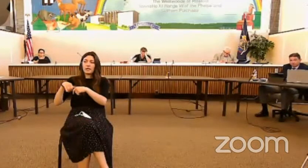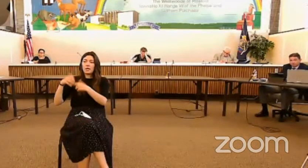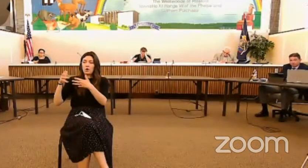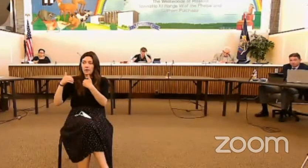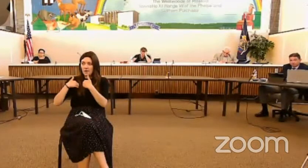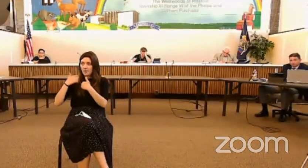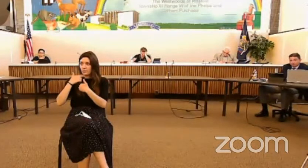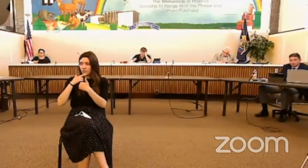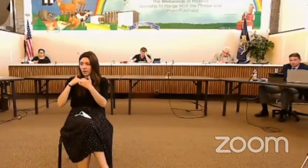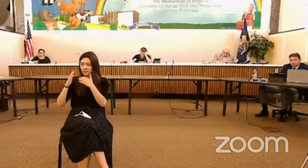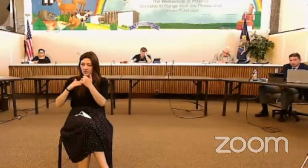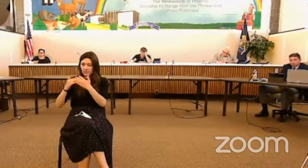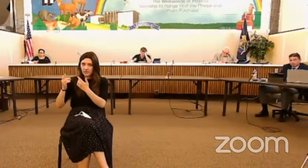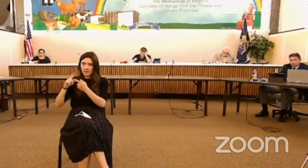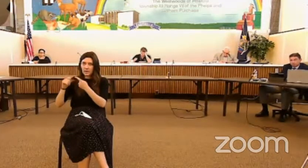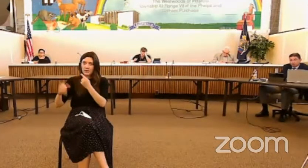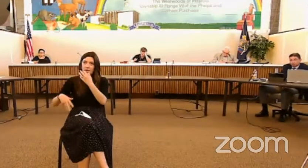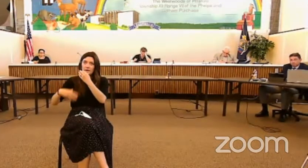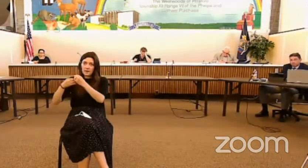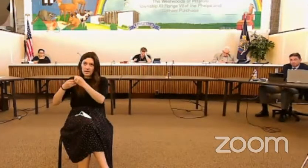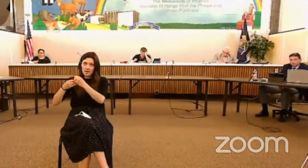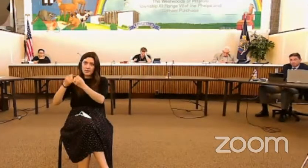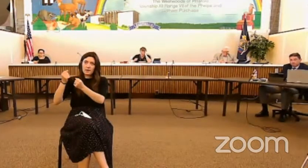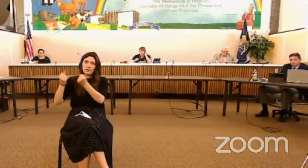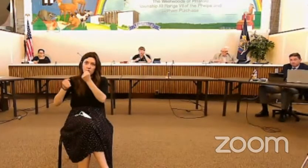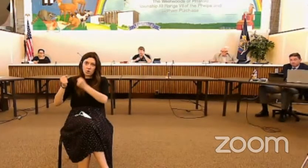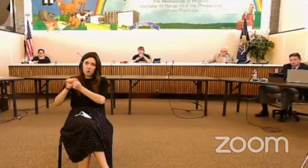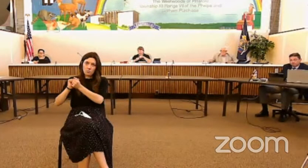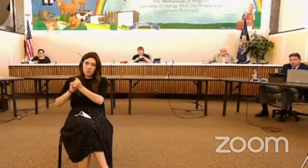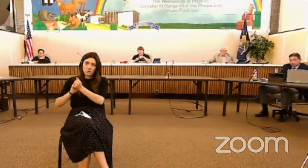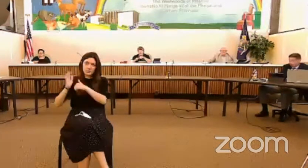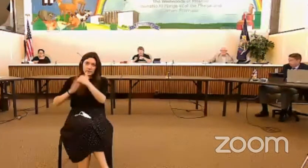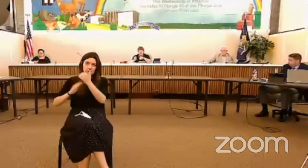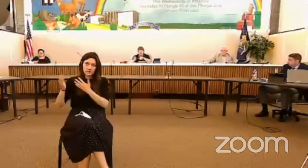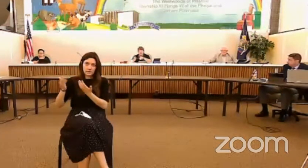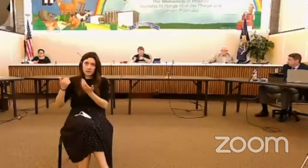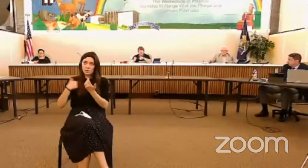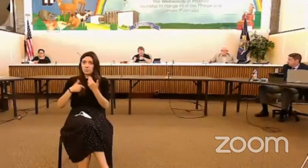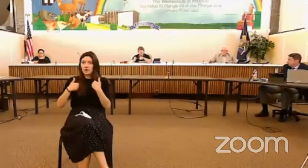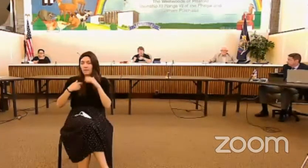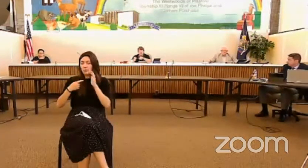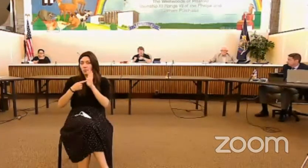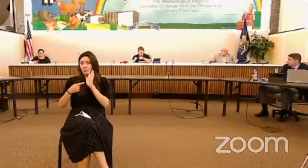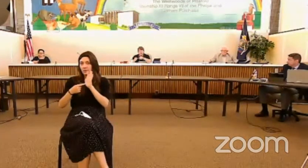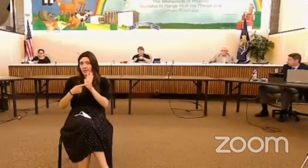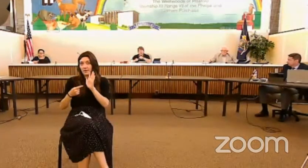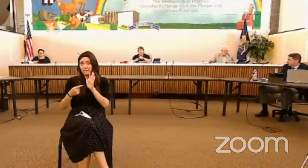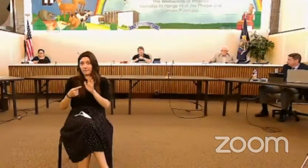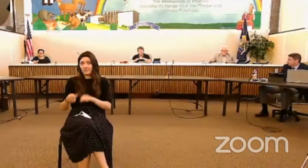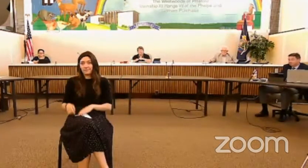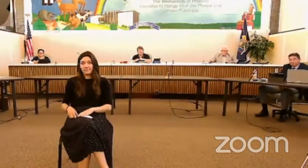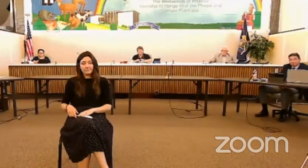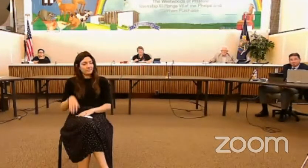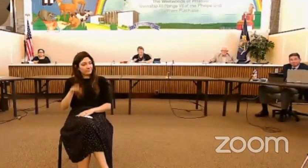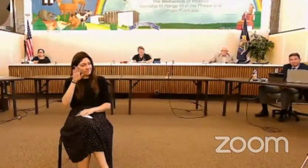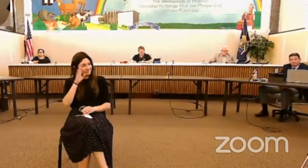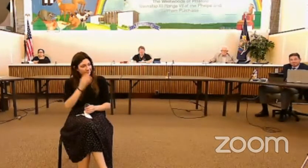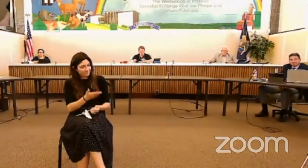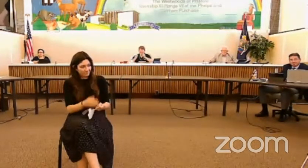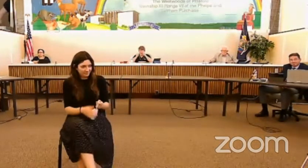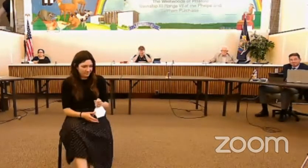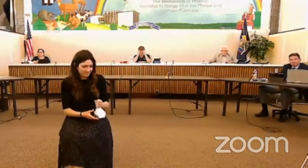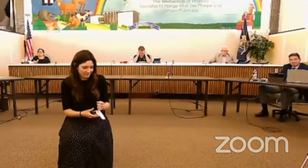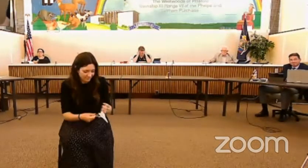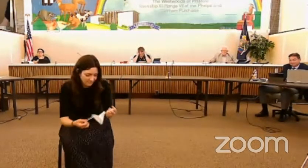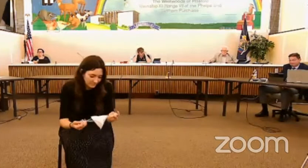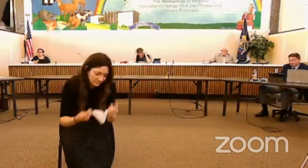construct and operate a vehicle wash facilities. We have a representative. Hello and good evening again. Ed